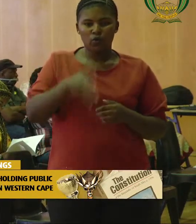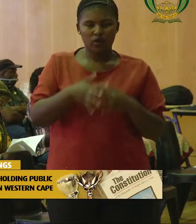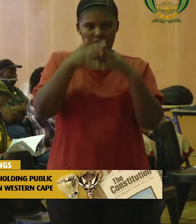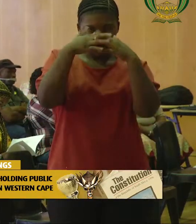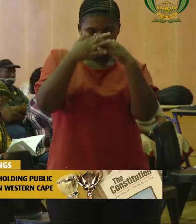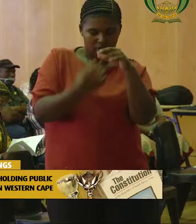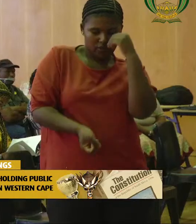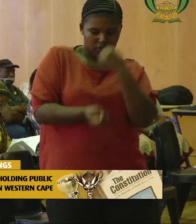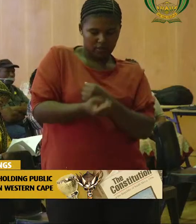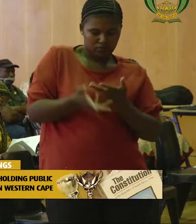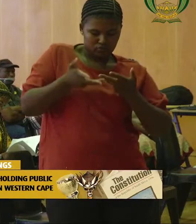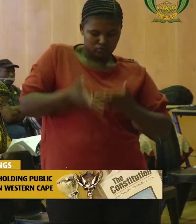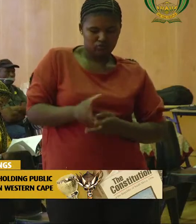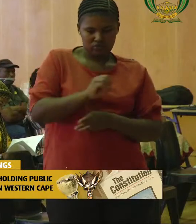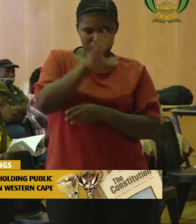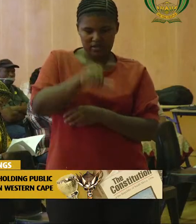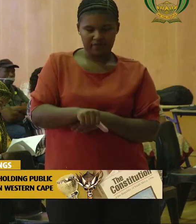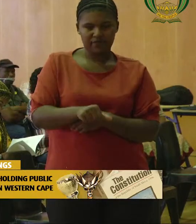America,